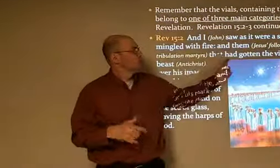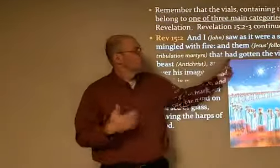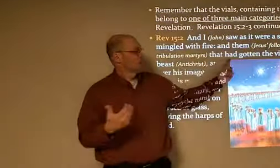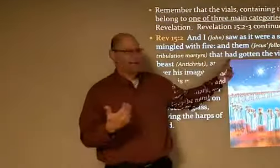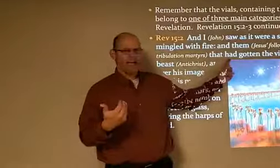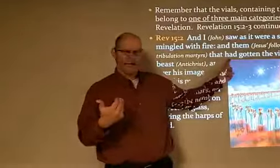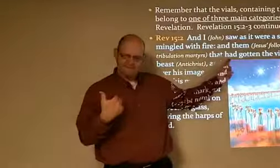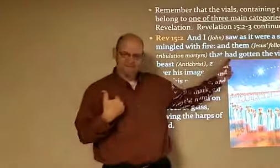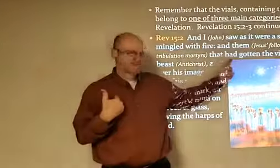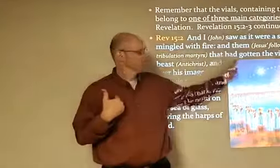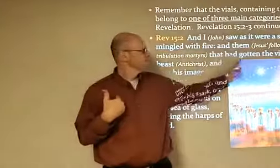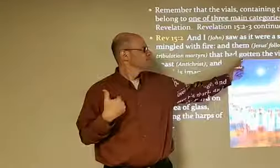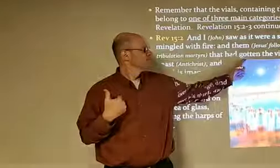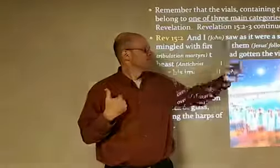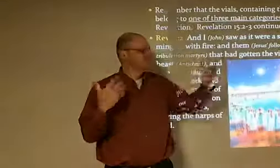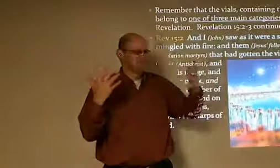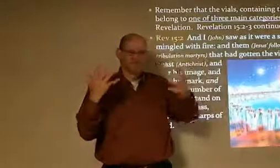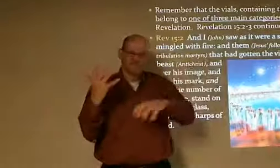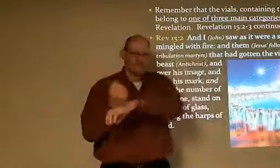him and the beast and Satan.